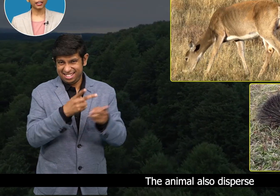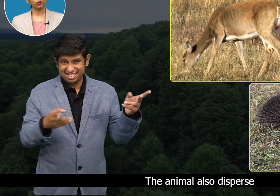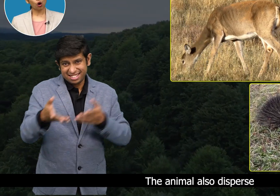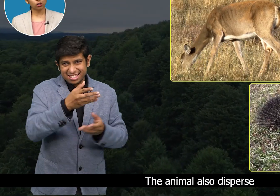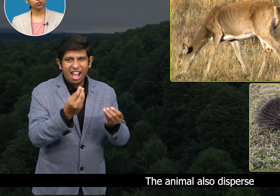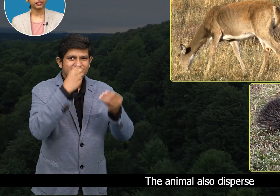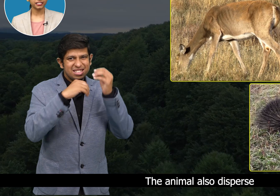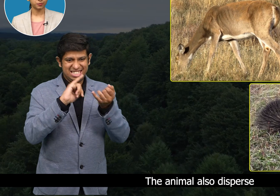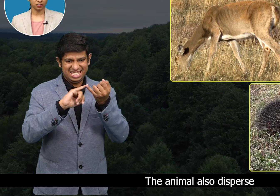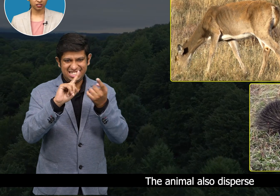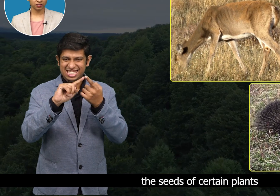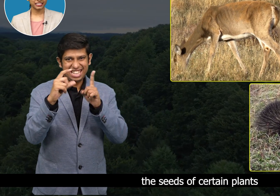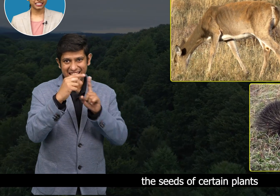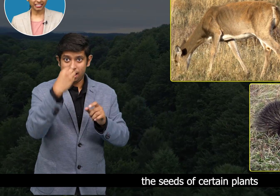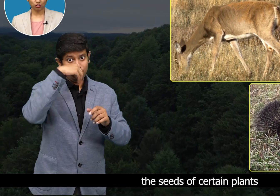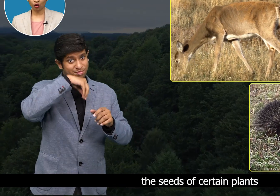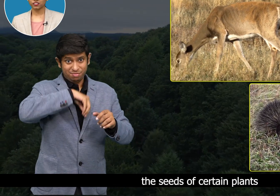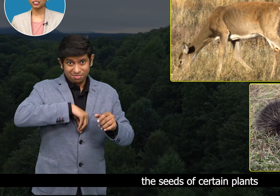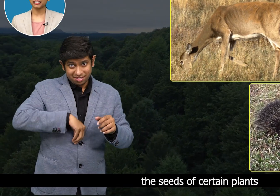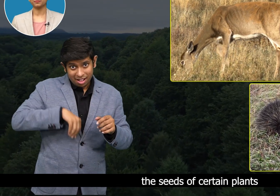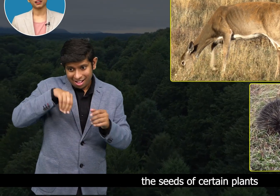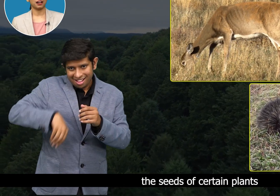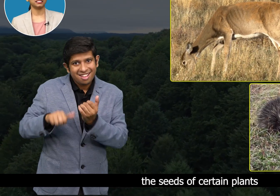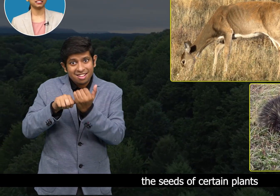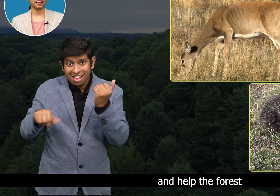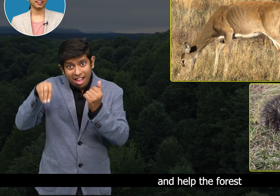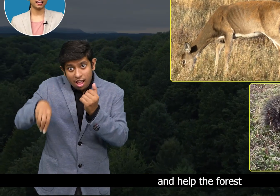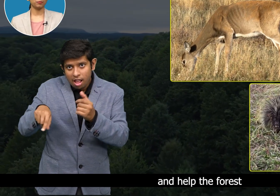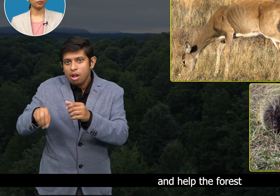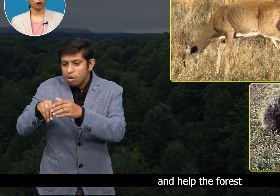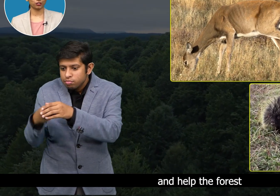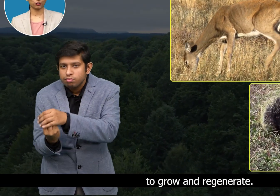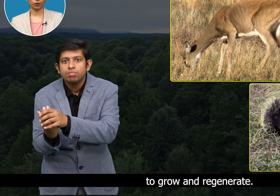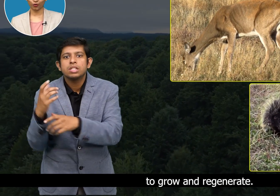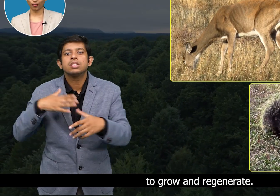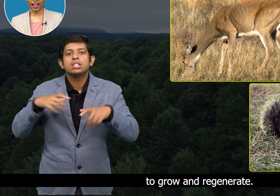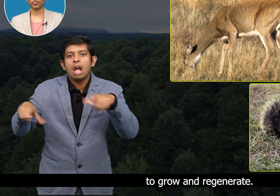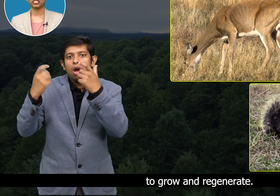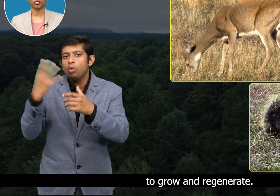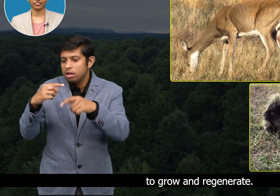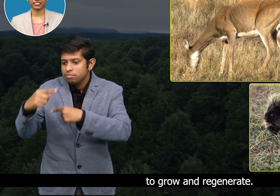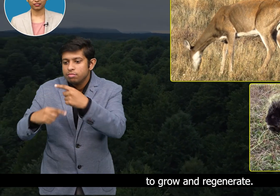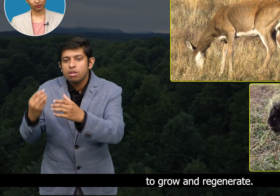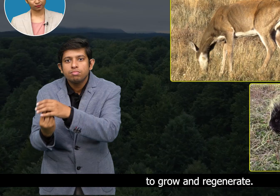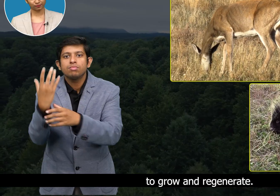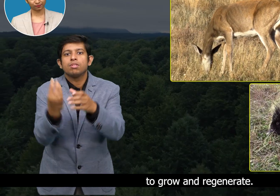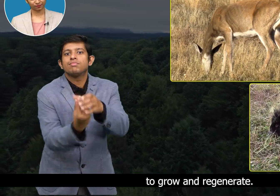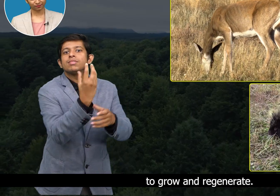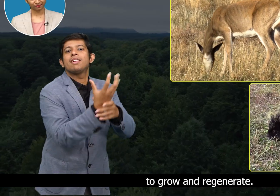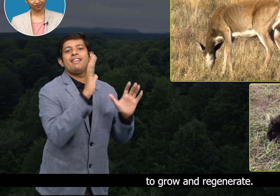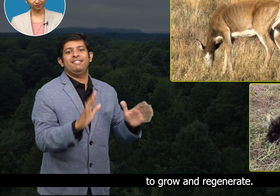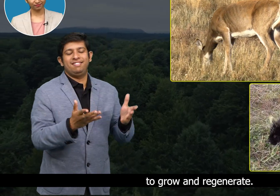The animal also disperse the seeds of certain plants and help the forest to grow and regenerate.